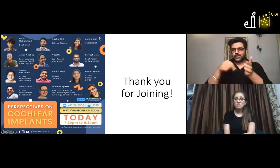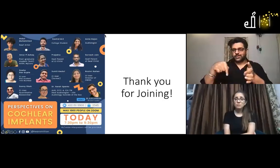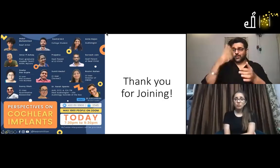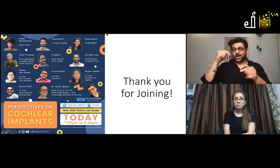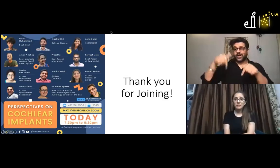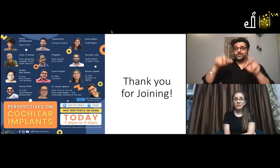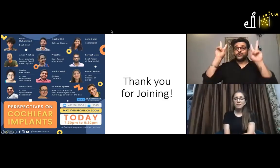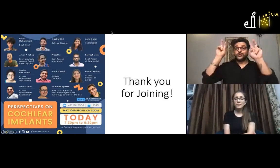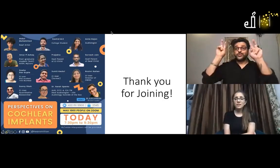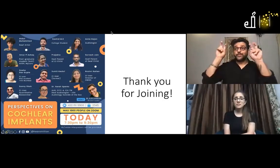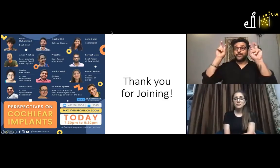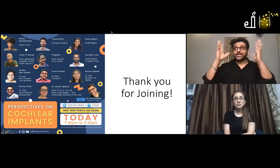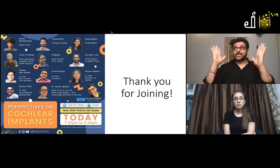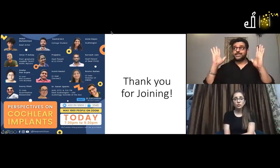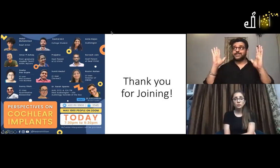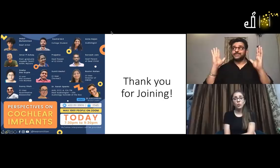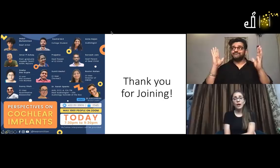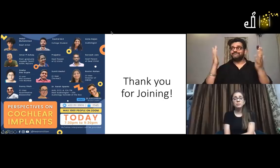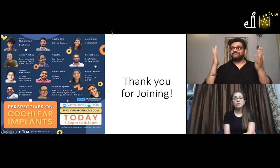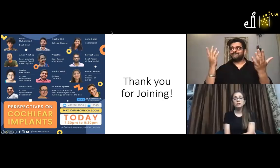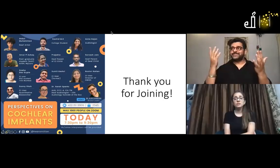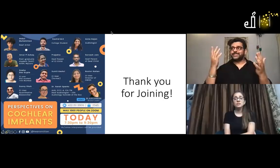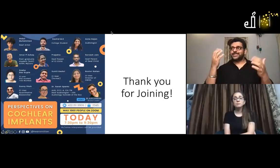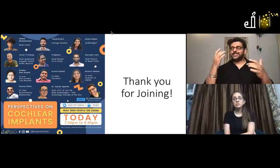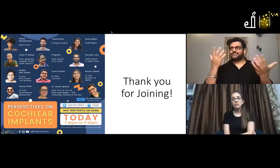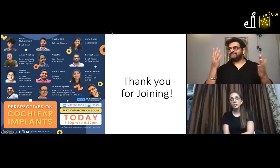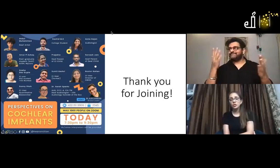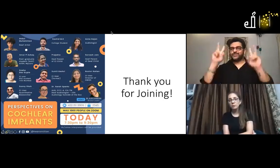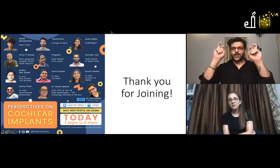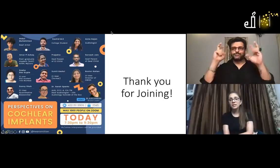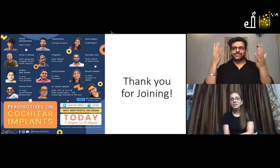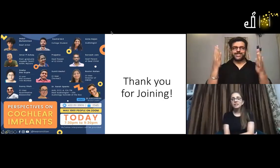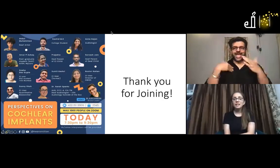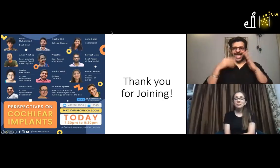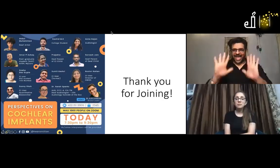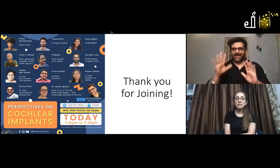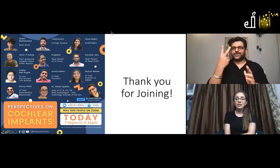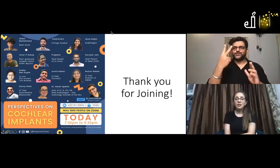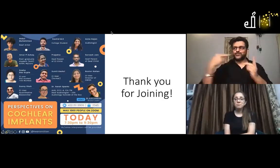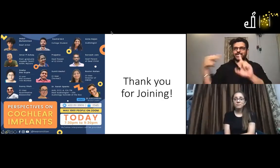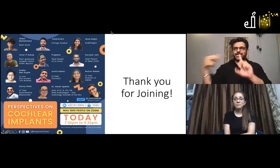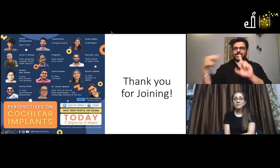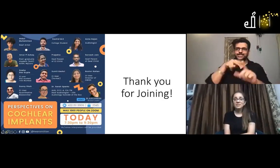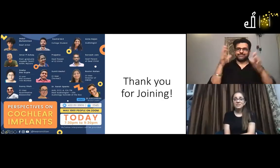rules before we begin. There are certain rules. Why? Because this particular topic can be